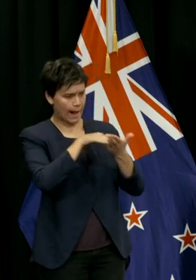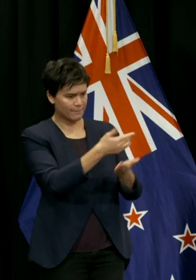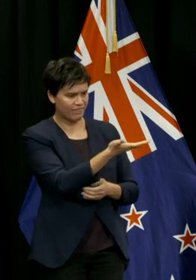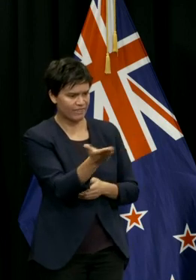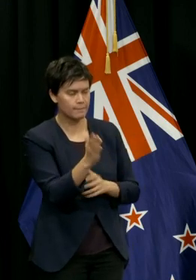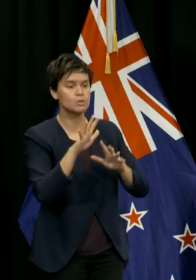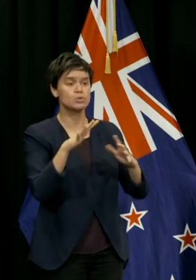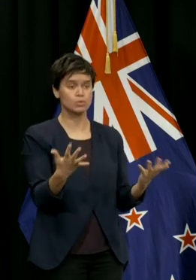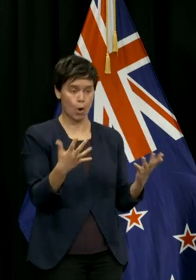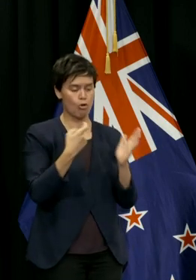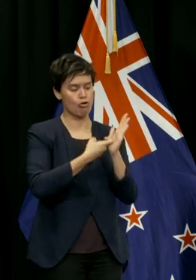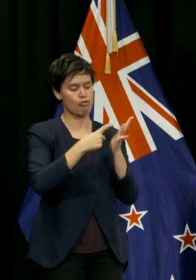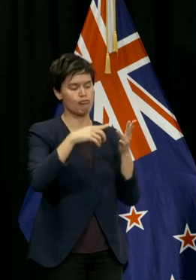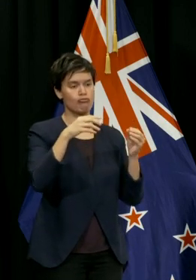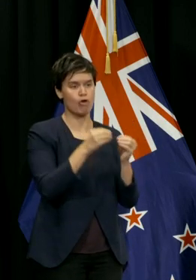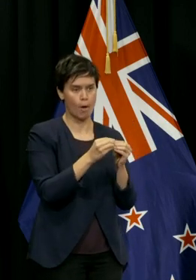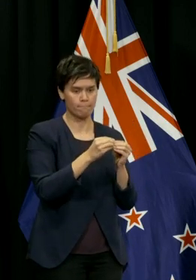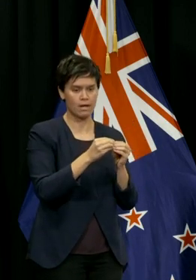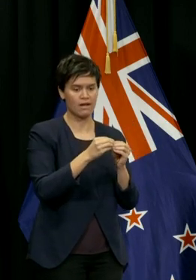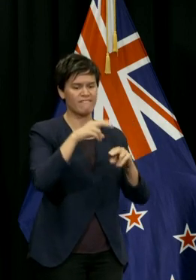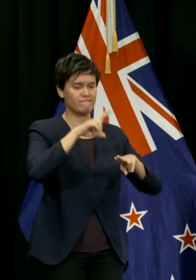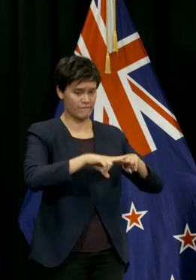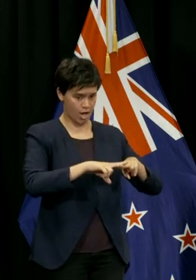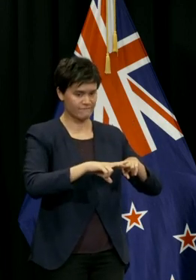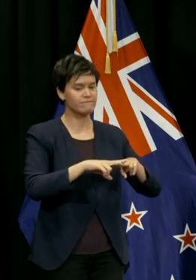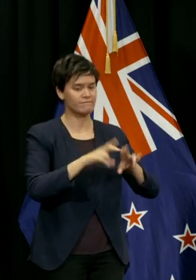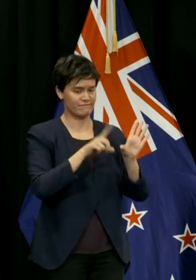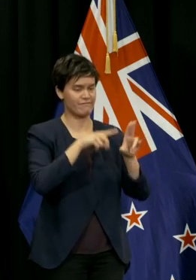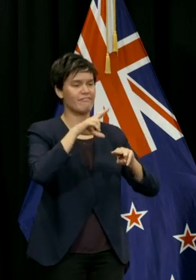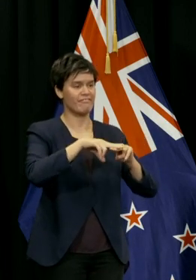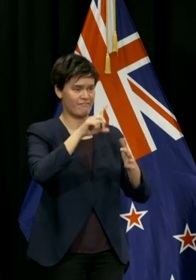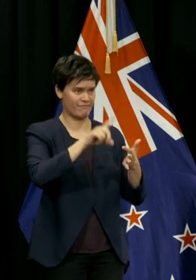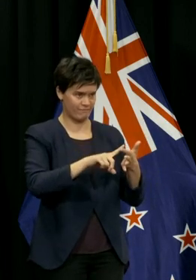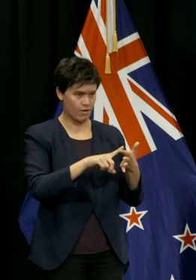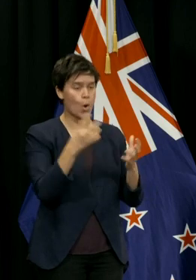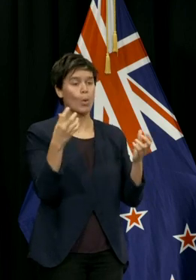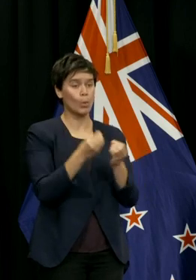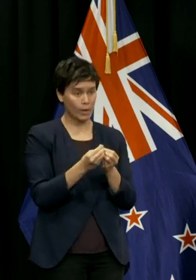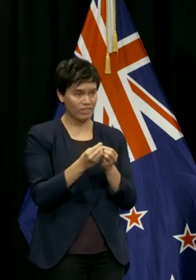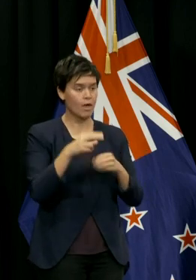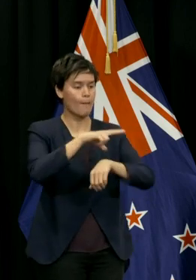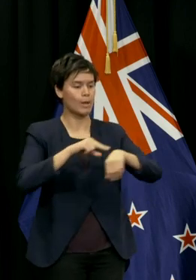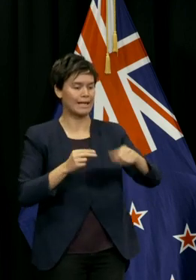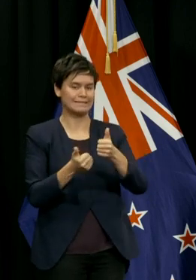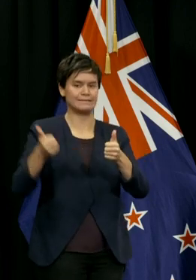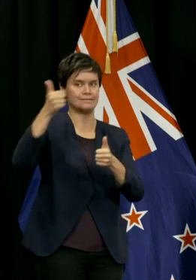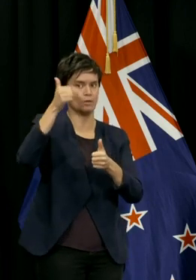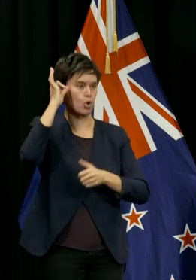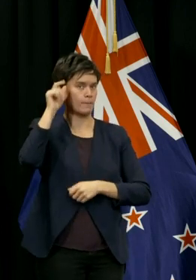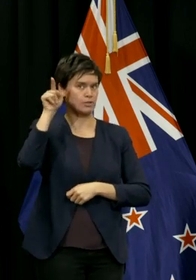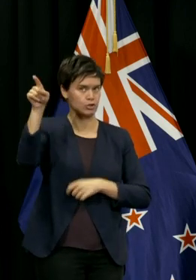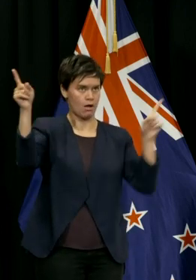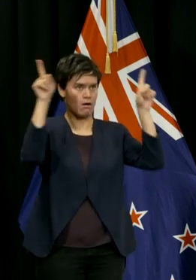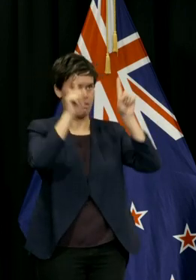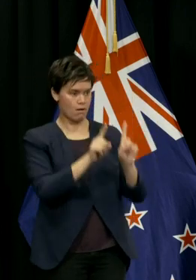Fife to work alongside Commissioner Bush and his all-of-government team to be a liaison with the private sector, including